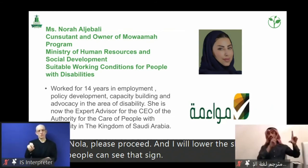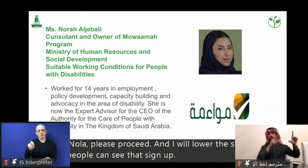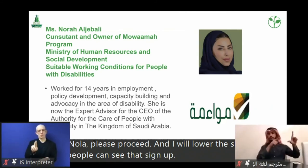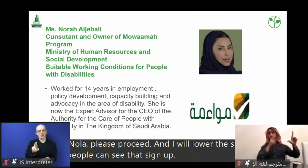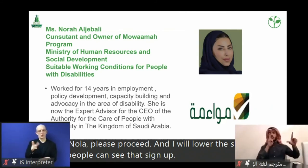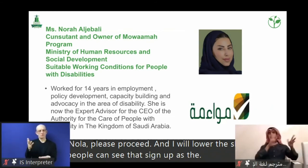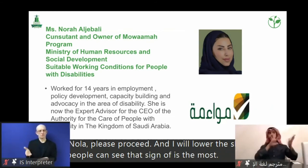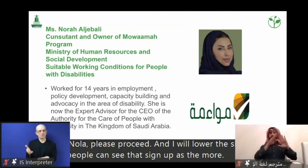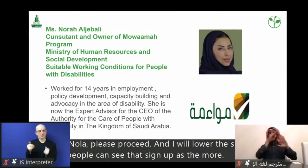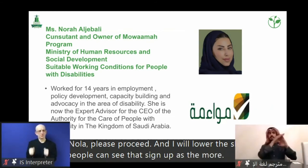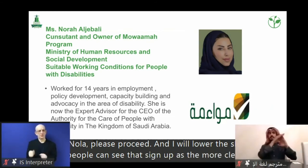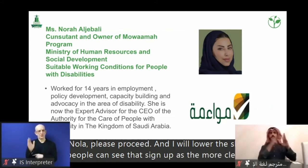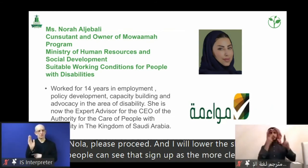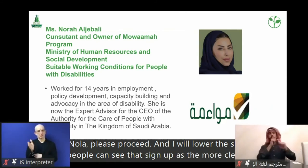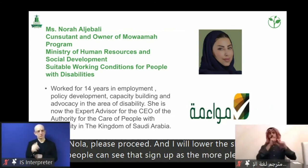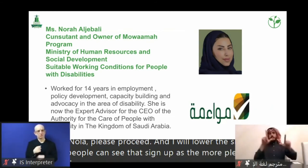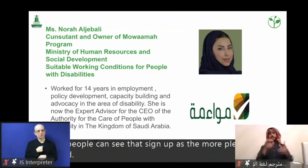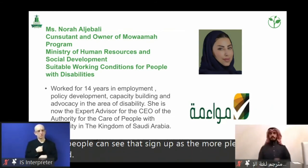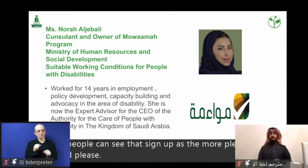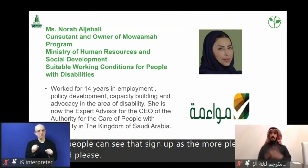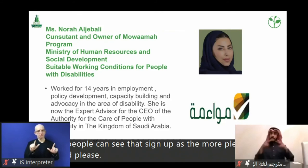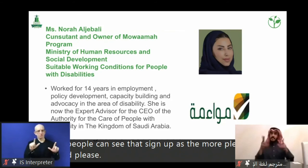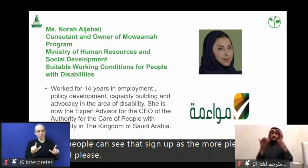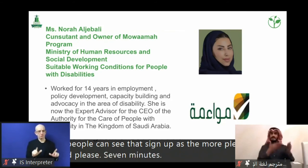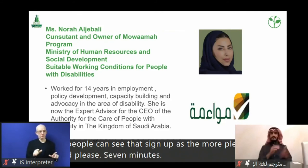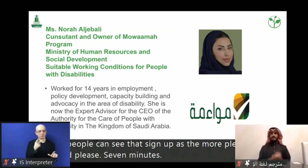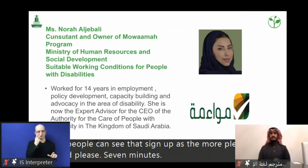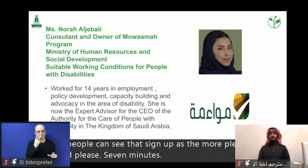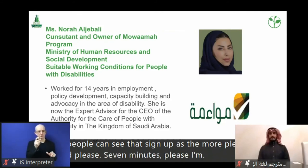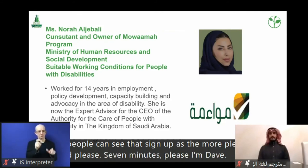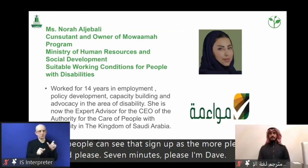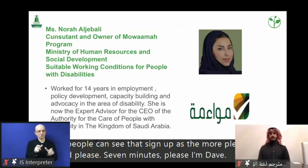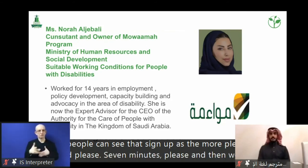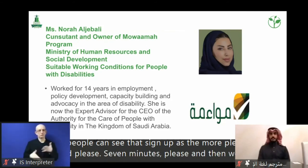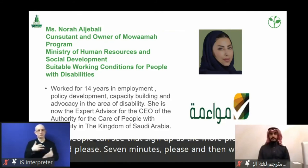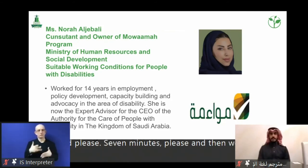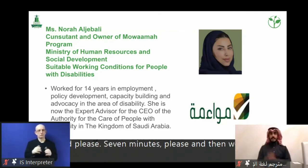signers more clearly. Go ahead, please. 7 minutes, please, and then we will conclude.